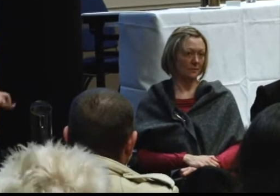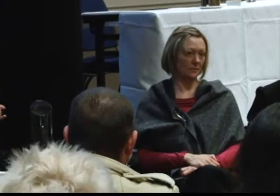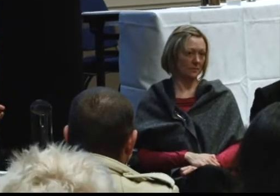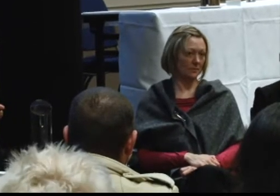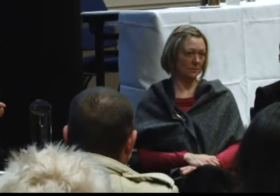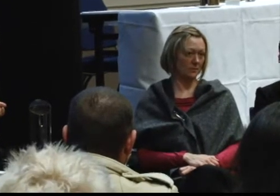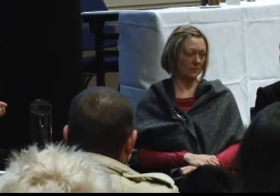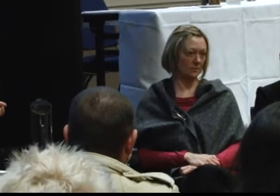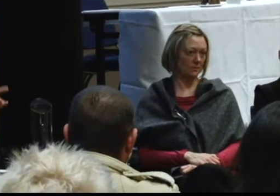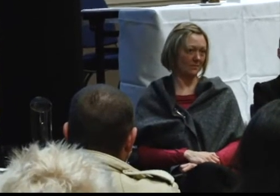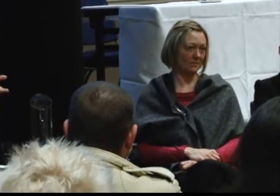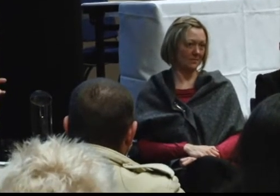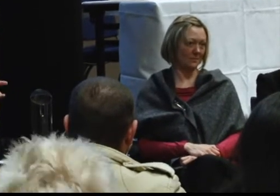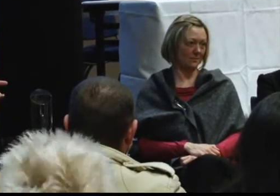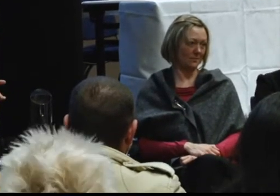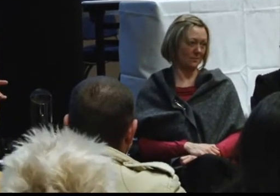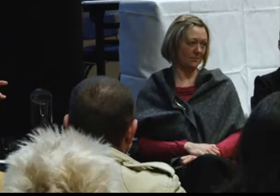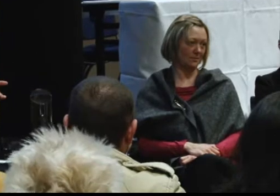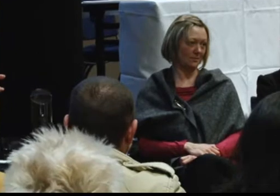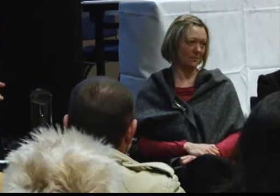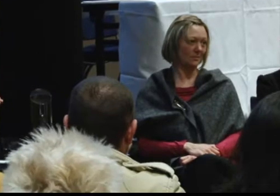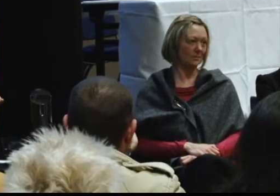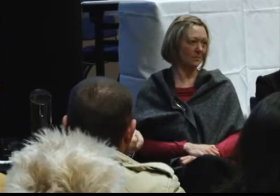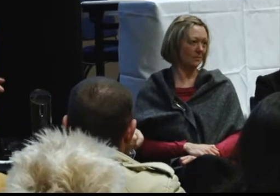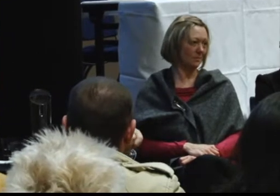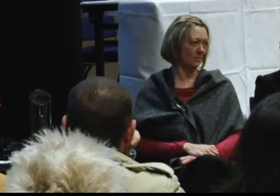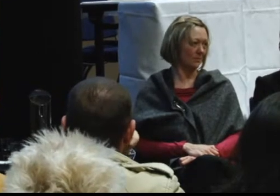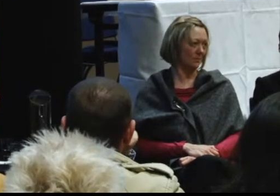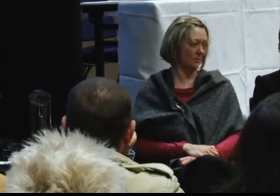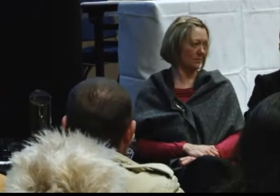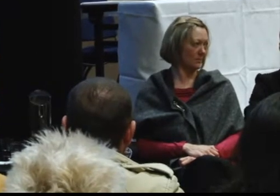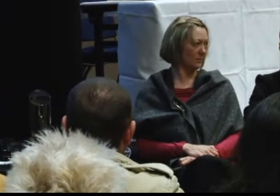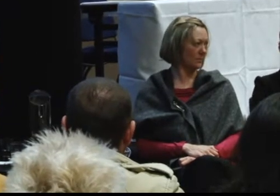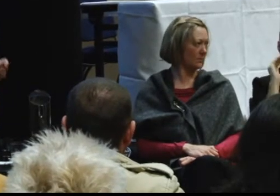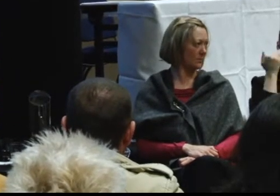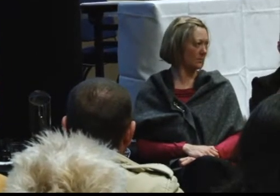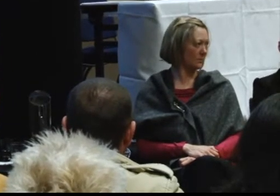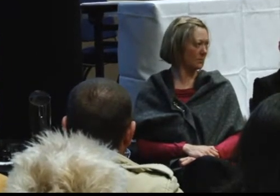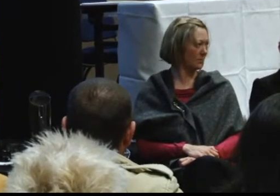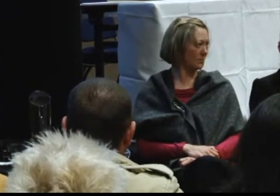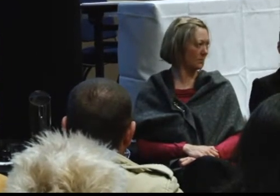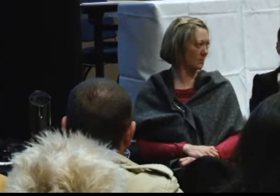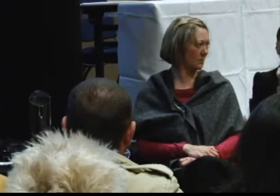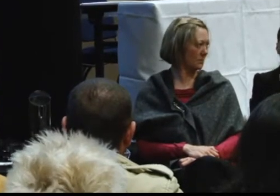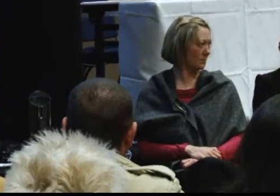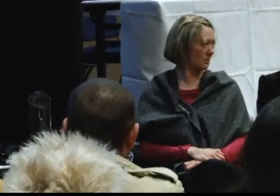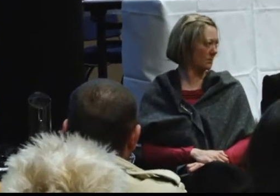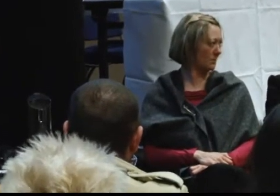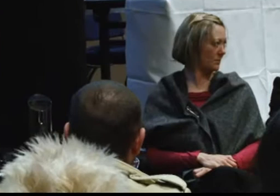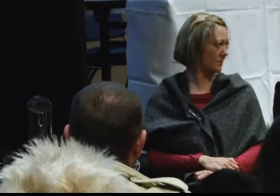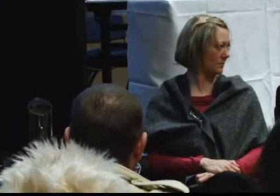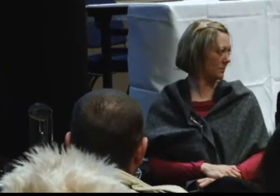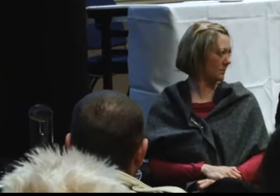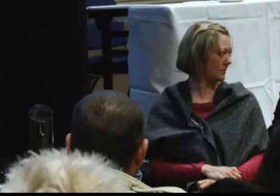to revert back to pen and paper. And I wouldn't say that we were in a digital classroom per se, but there was very little pen and paper going on. So it came